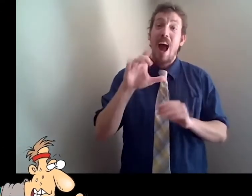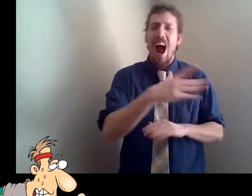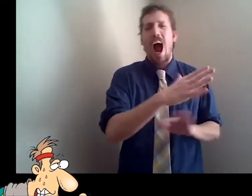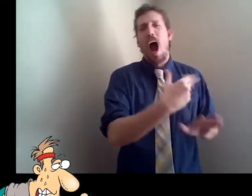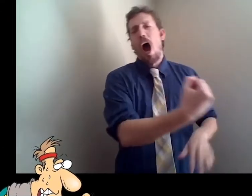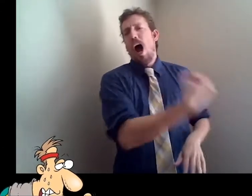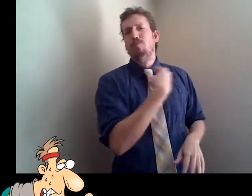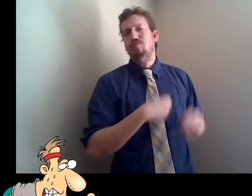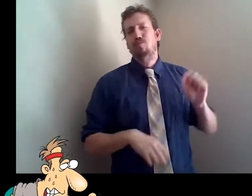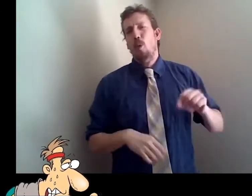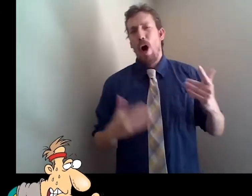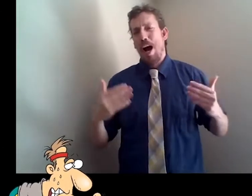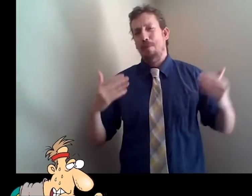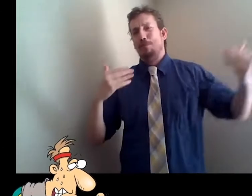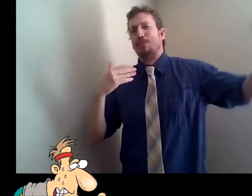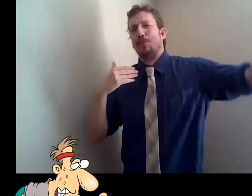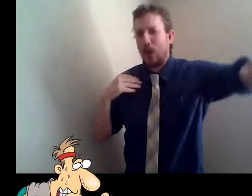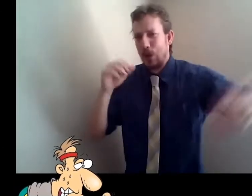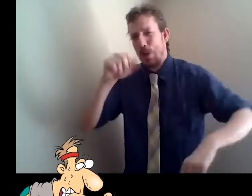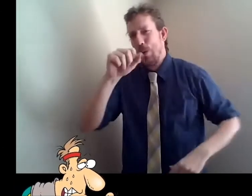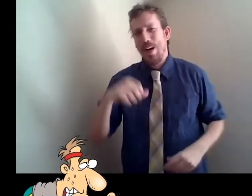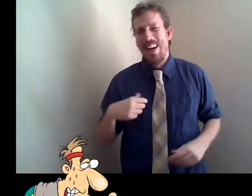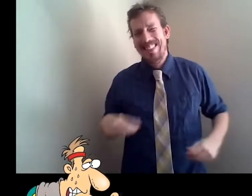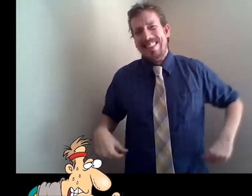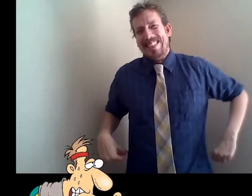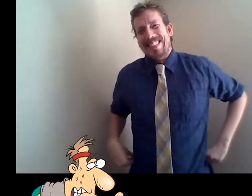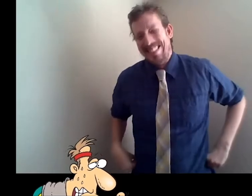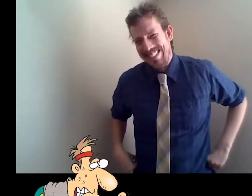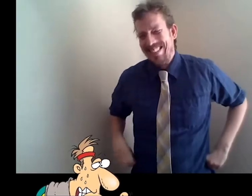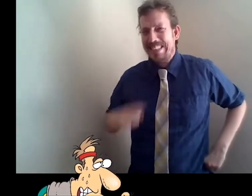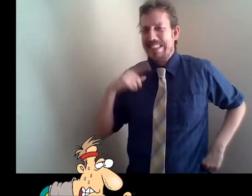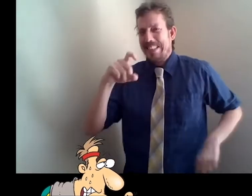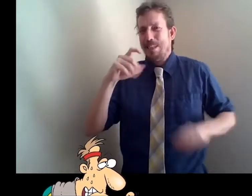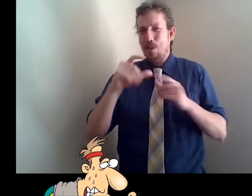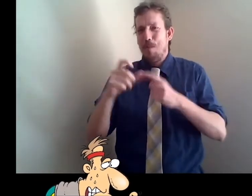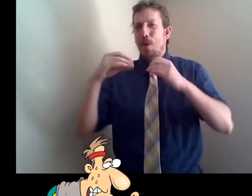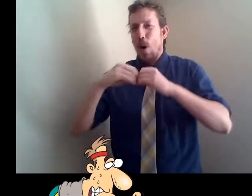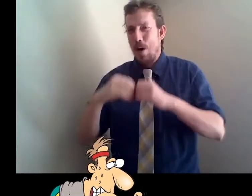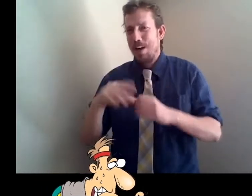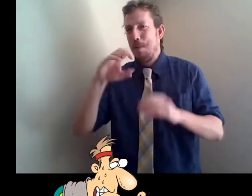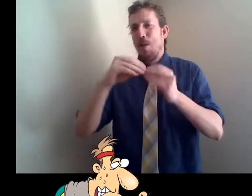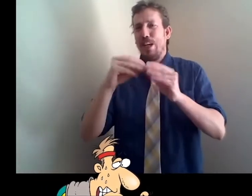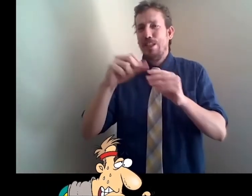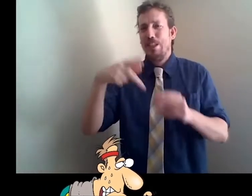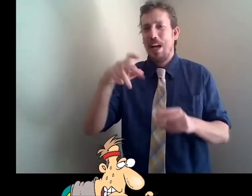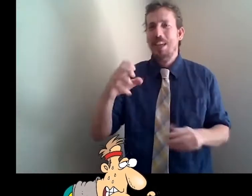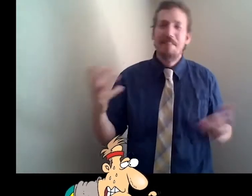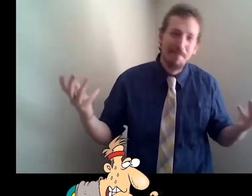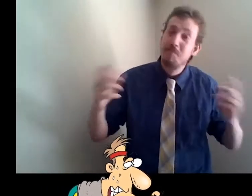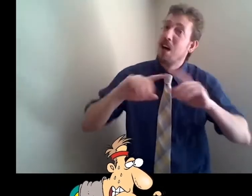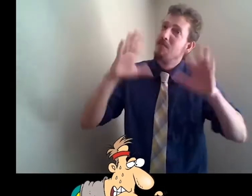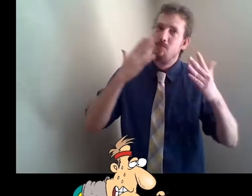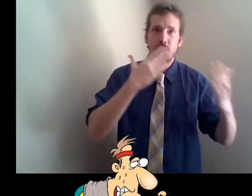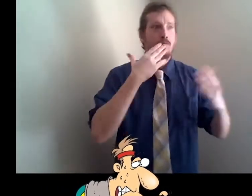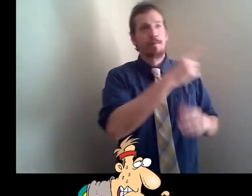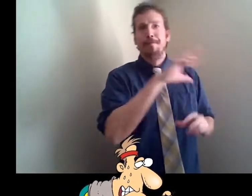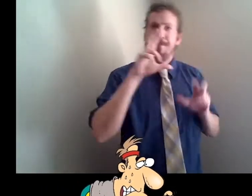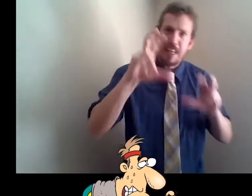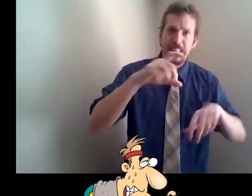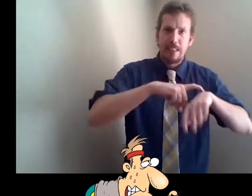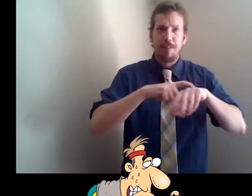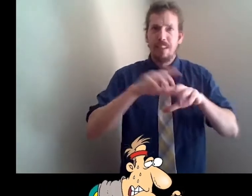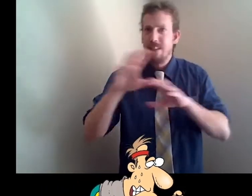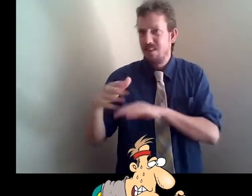keep up. He would outbeat me in the number of miles he ran, of course. I'm getting there. Definitely need to get back in